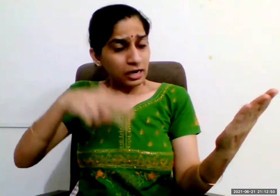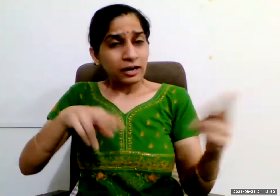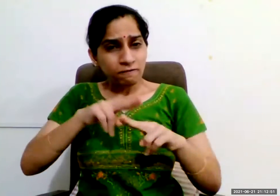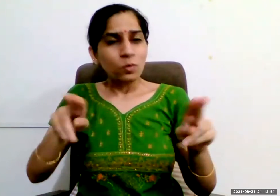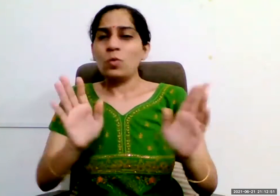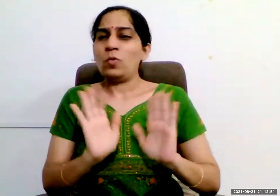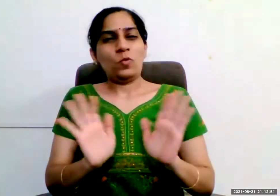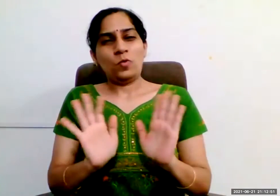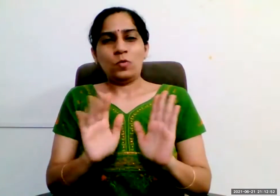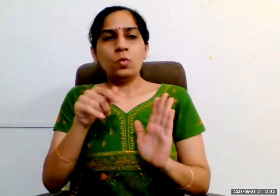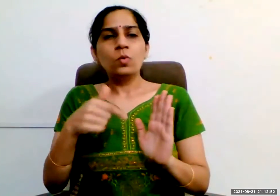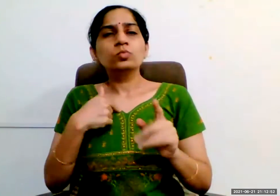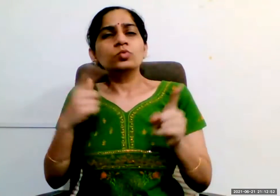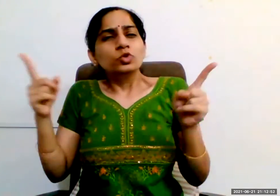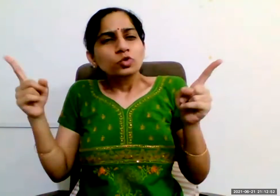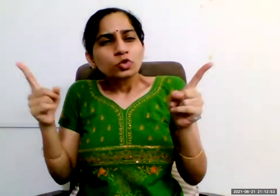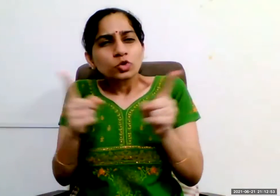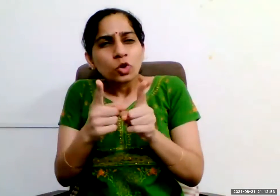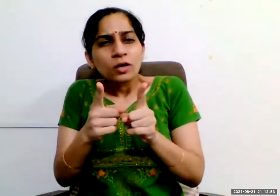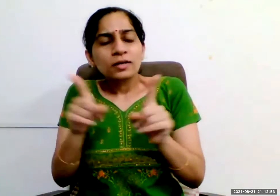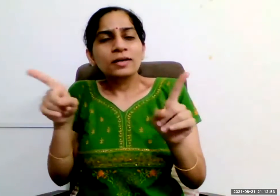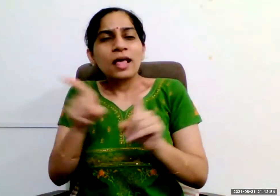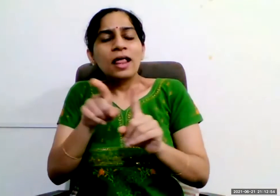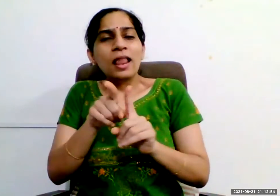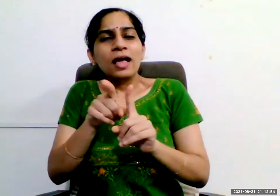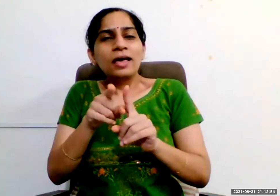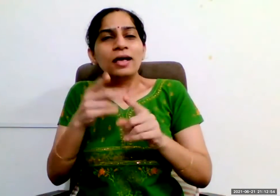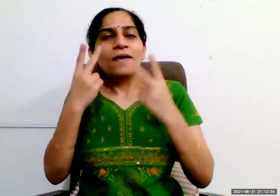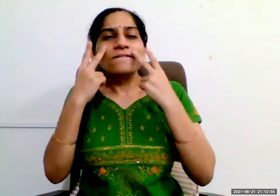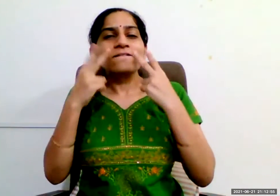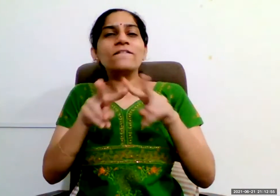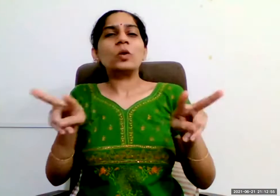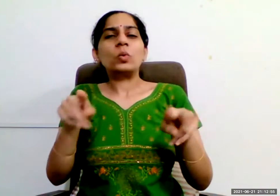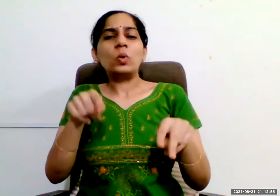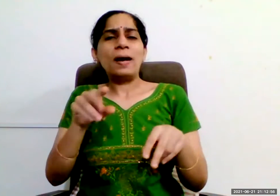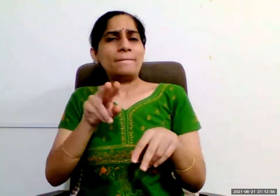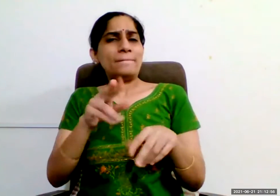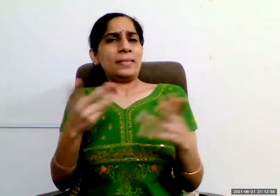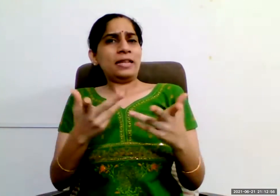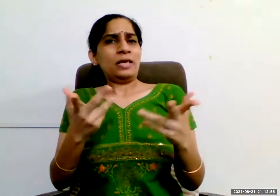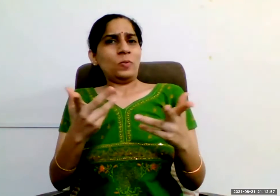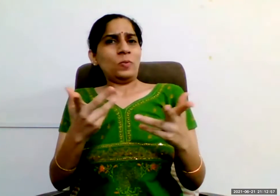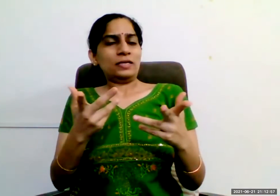of what Bhagavad Gita is all about and what is the importance of learning Bhagavad Gita in our